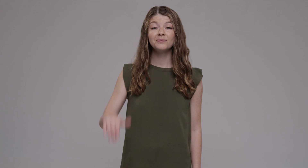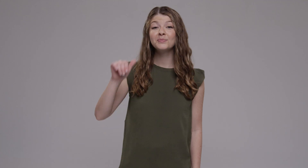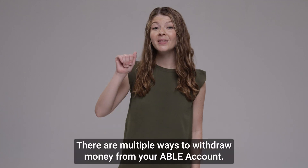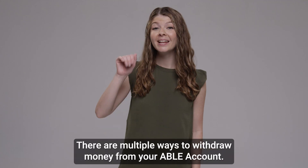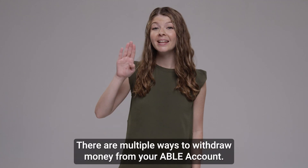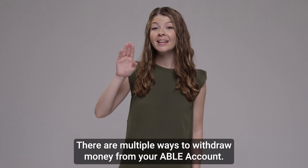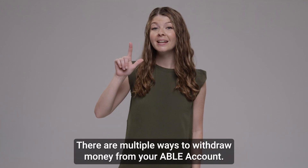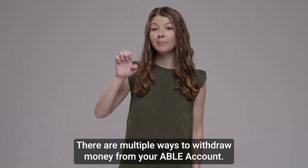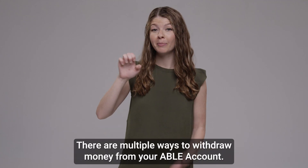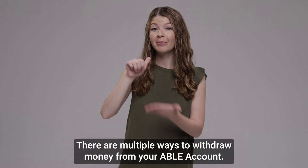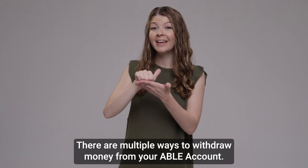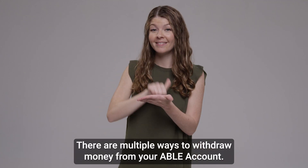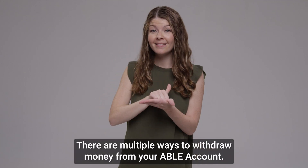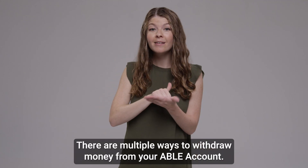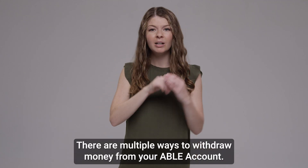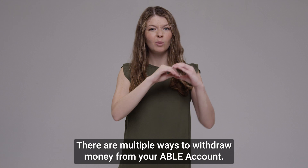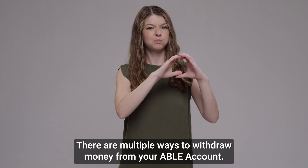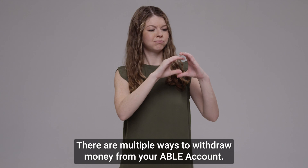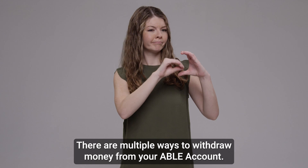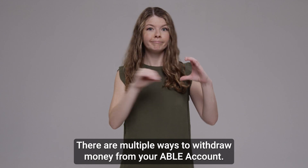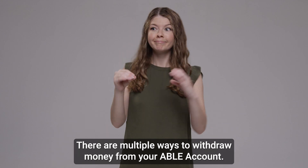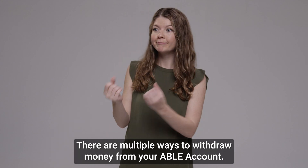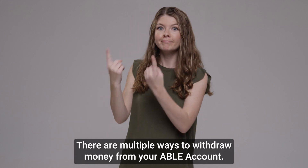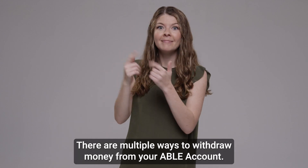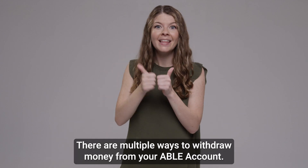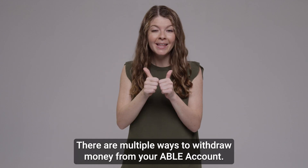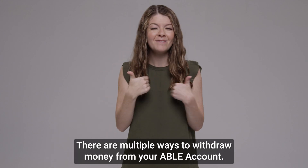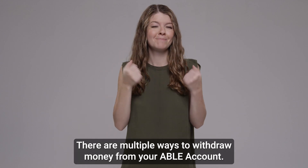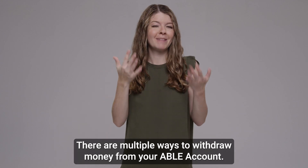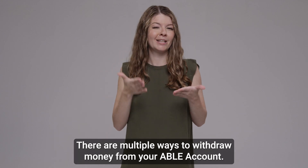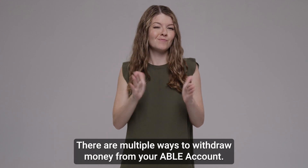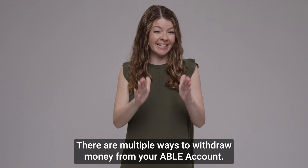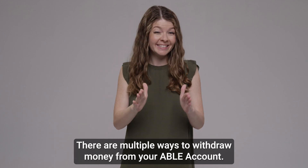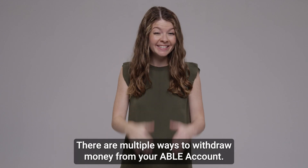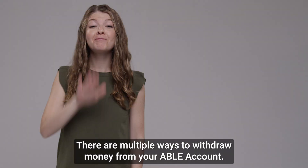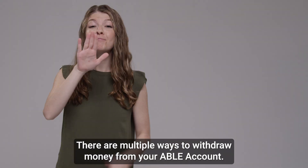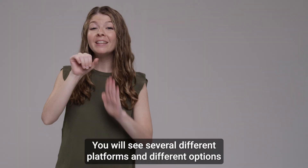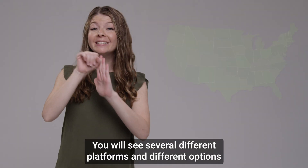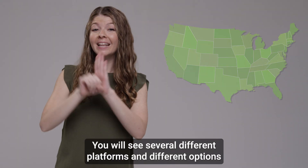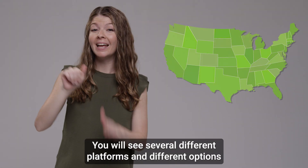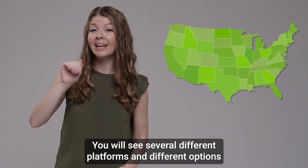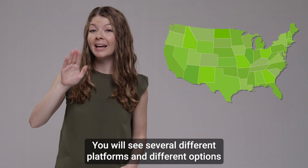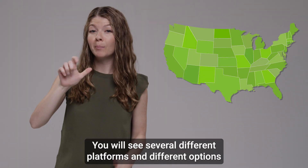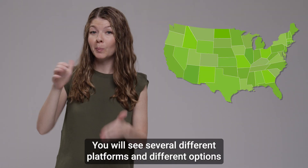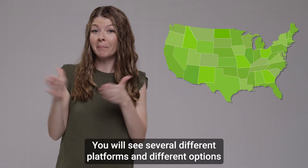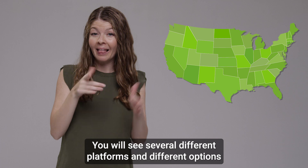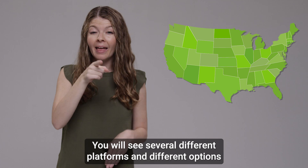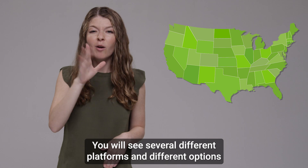There are multiple ways to withdraw money from your ABLE account. You will see several different platforms and different